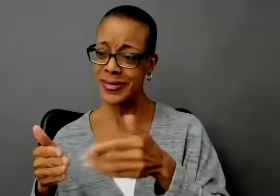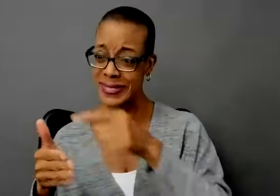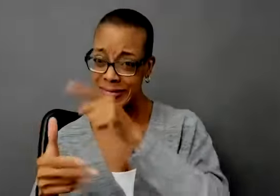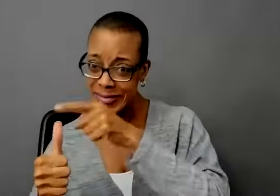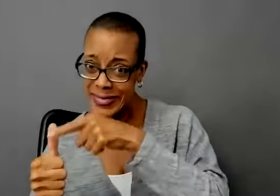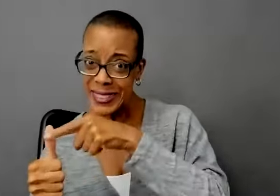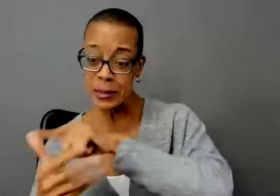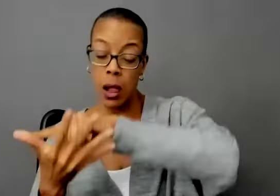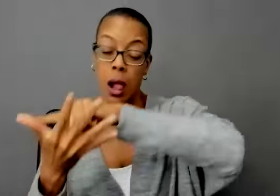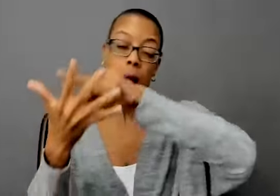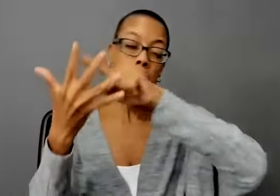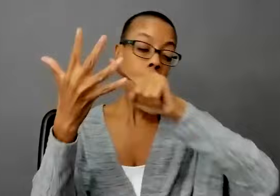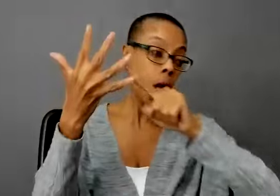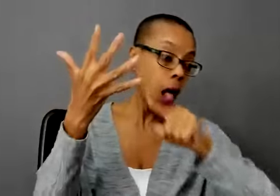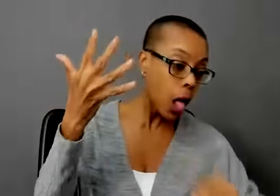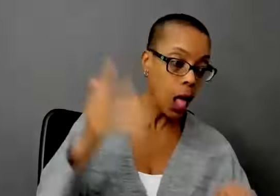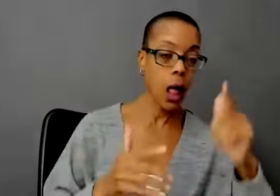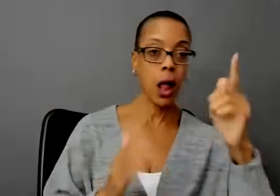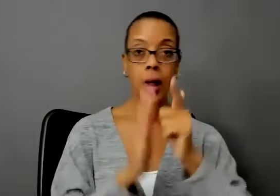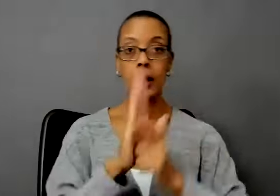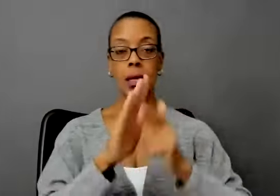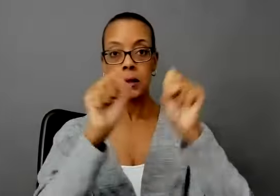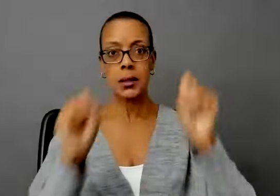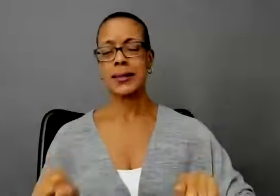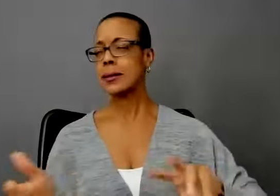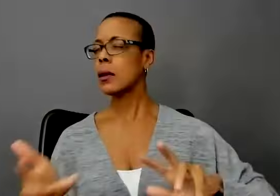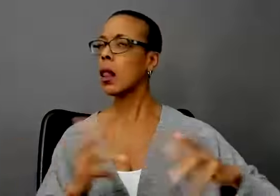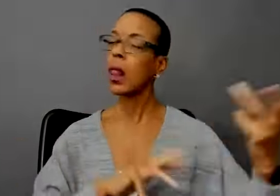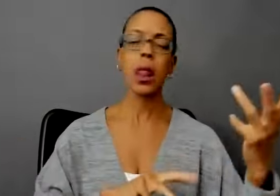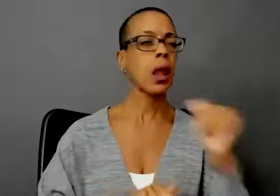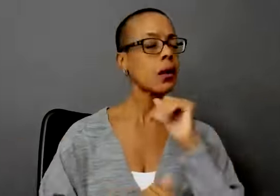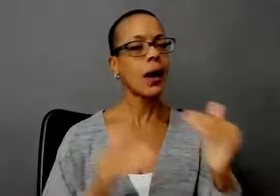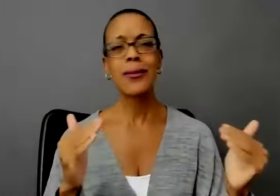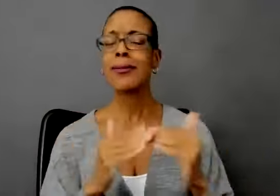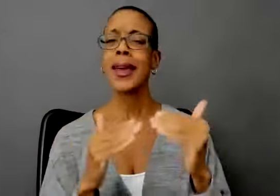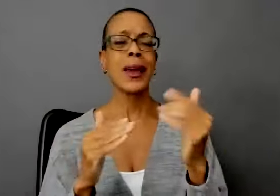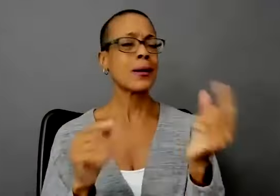legal system that are not fair and are unjust and actually harm people?